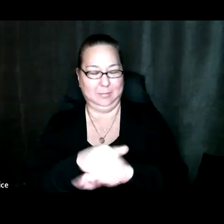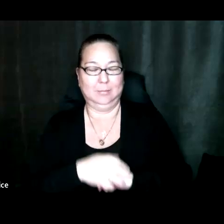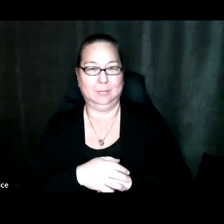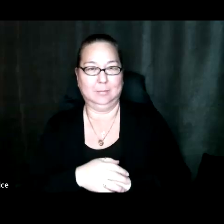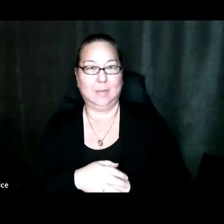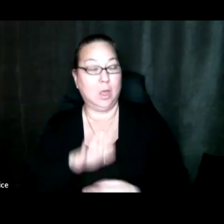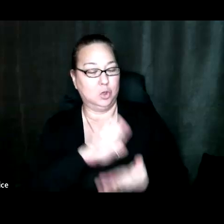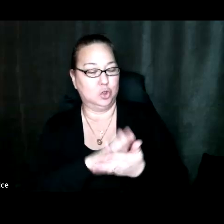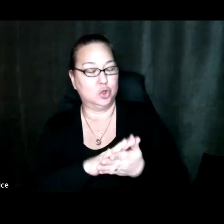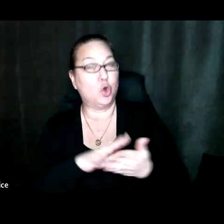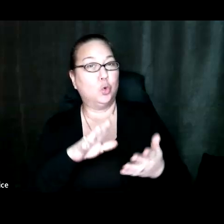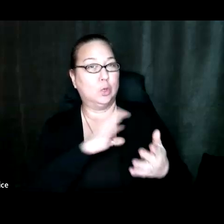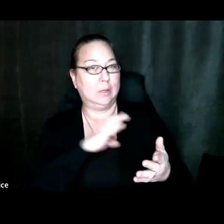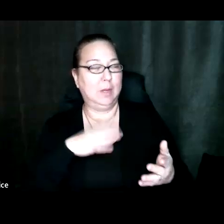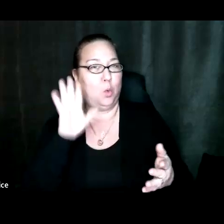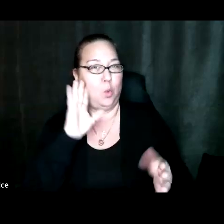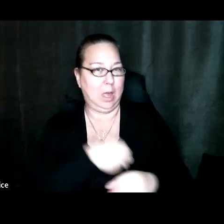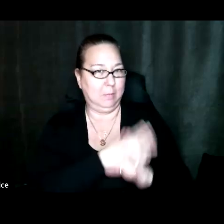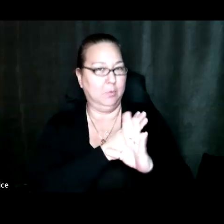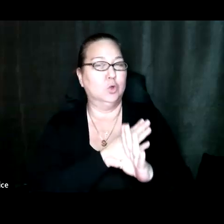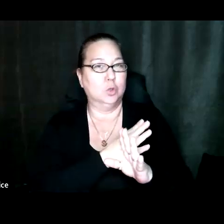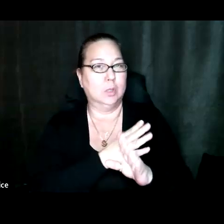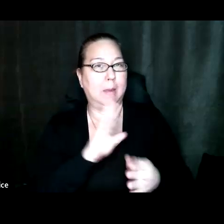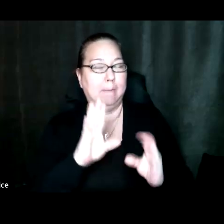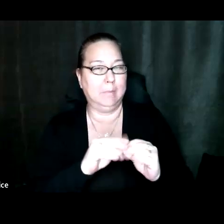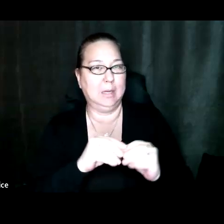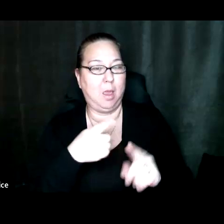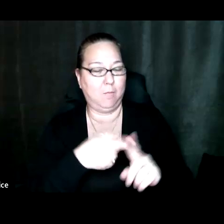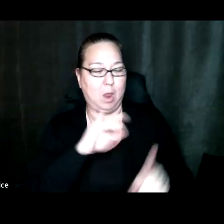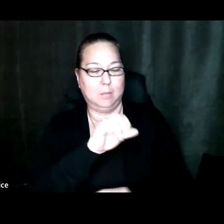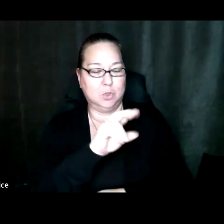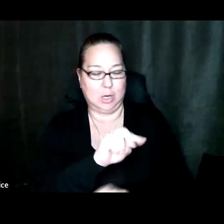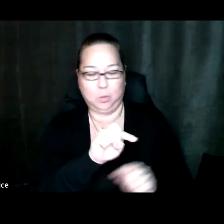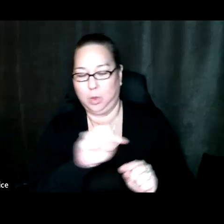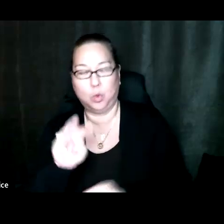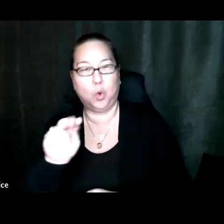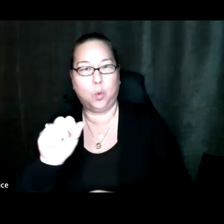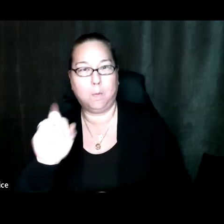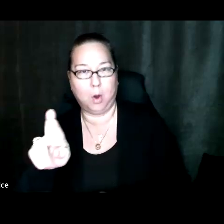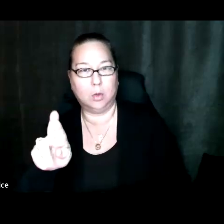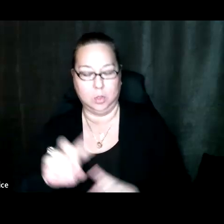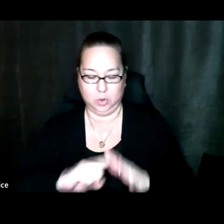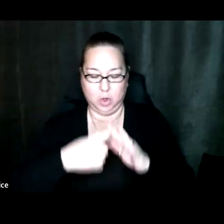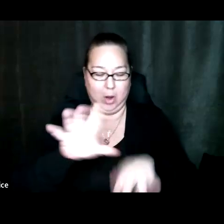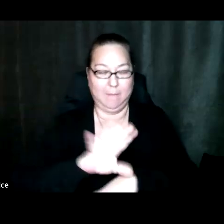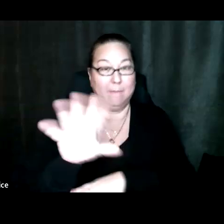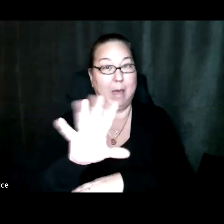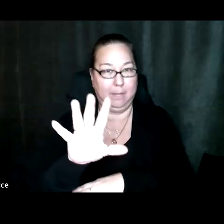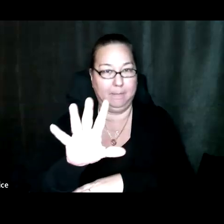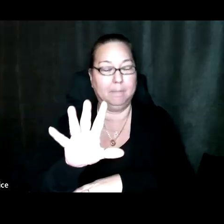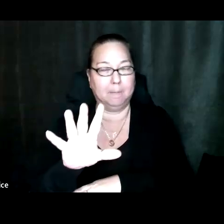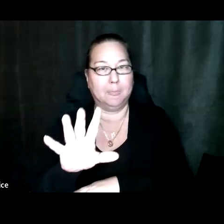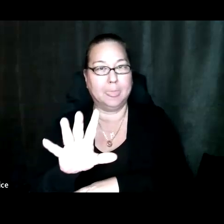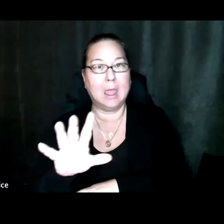The school committee will hold virtual meetings on Zoom from January through March, starting at 5 p.m.